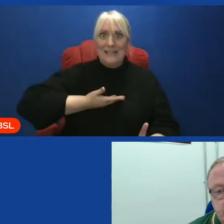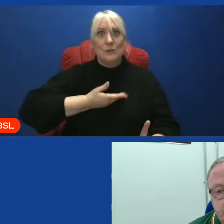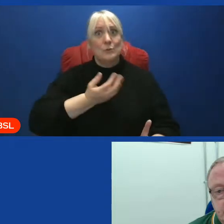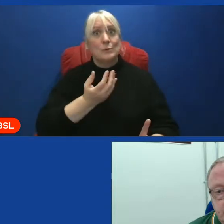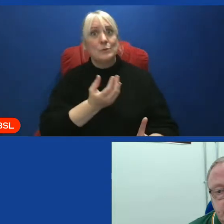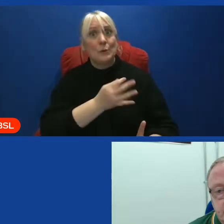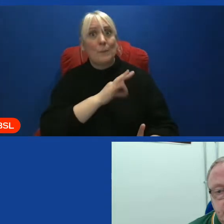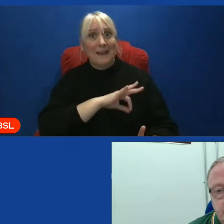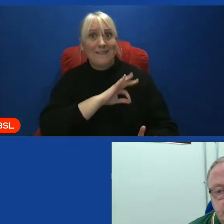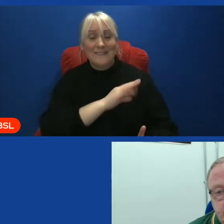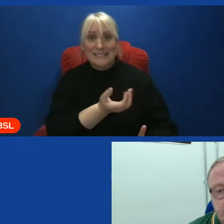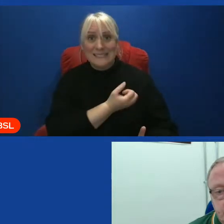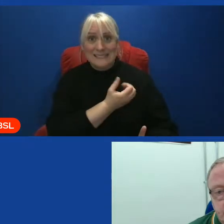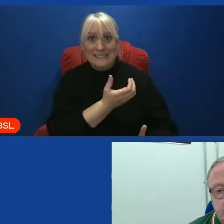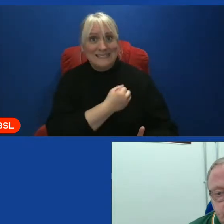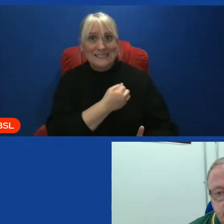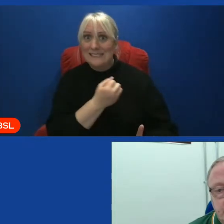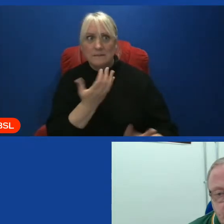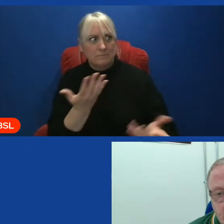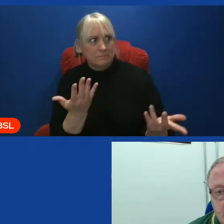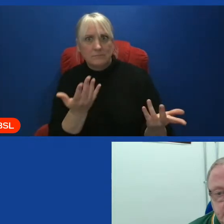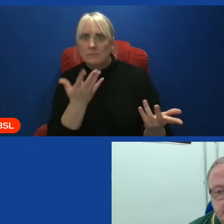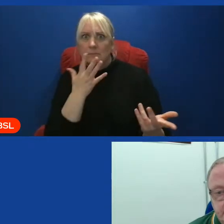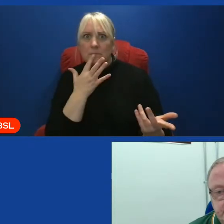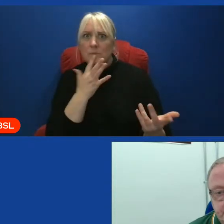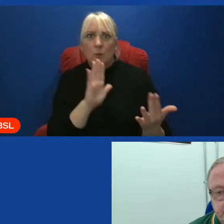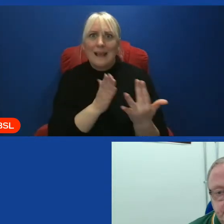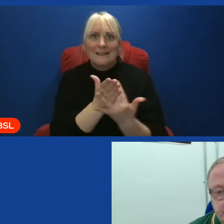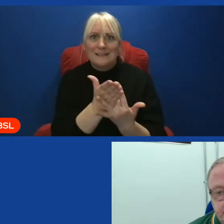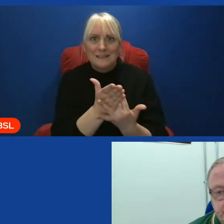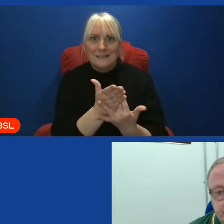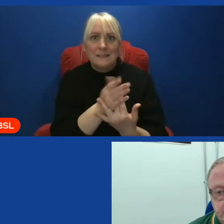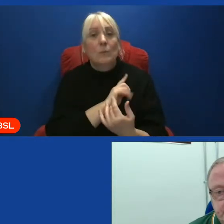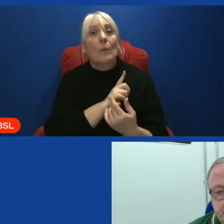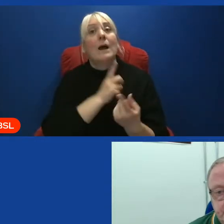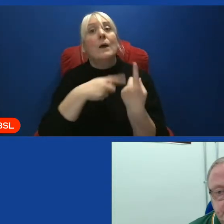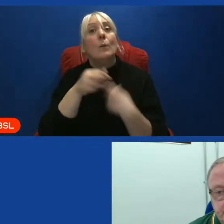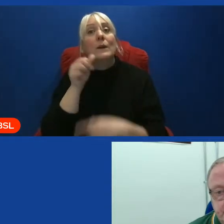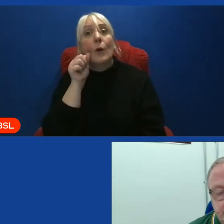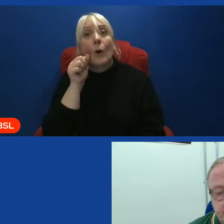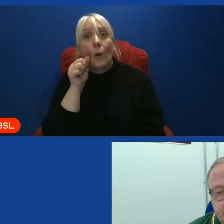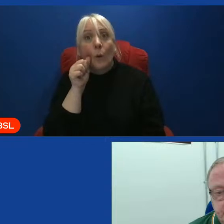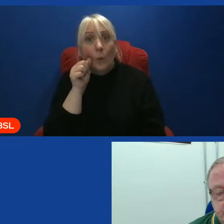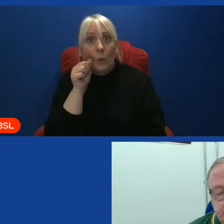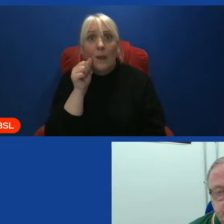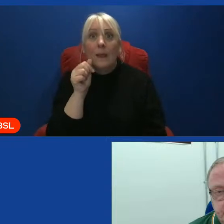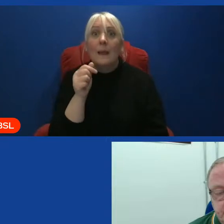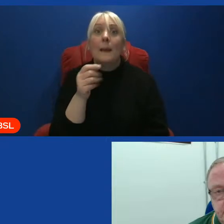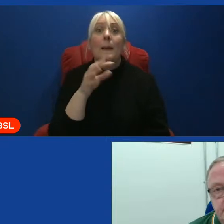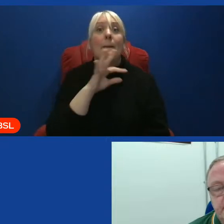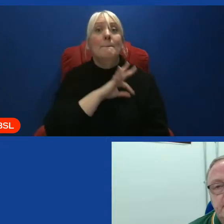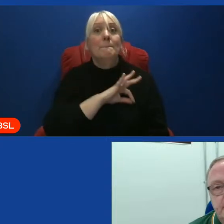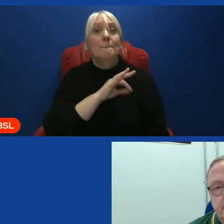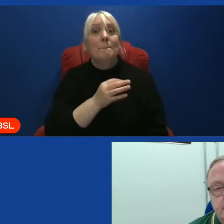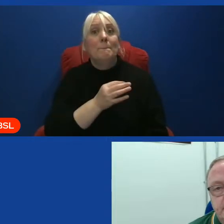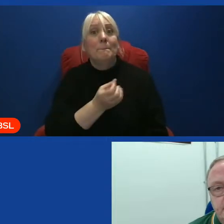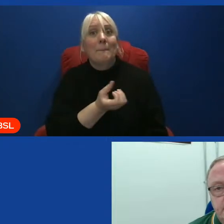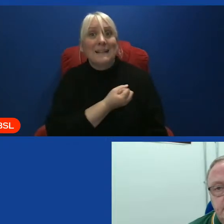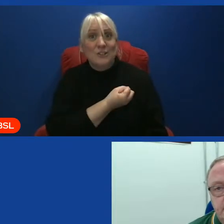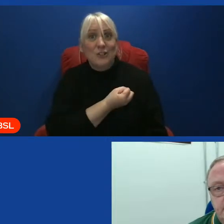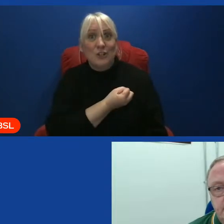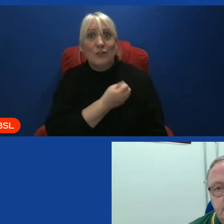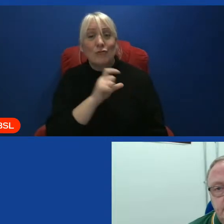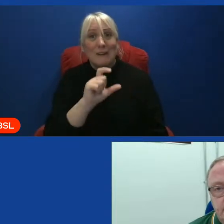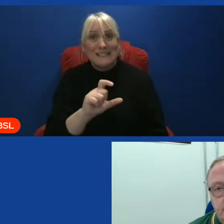aren't accessing the benefits that we need, because we know, for example, that the take-up of pension credit is only something